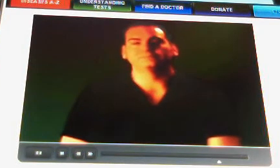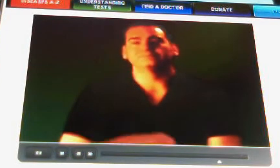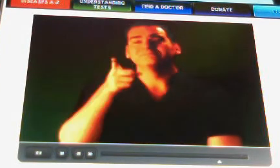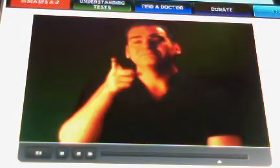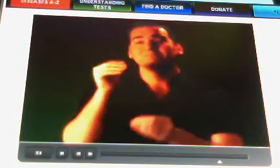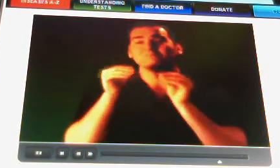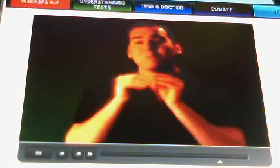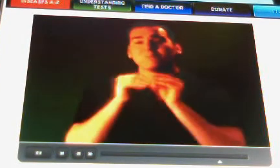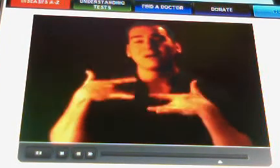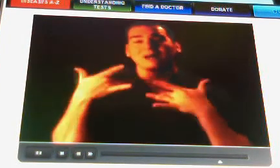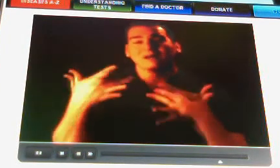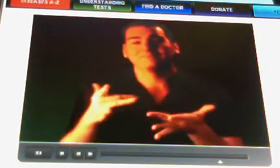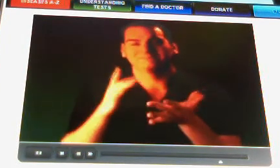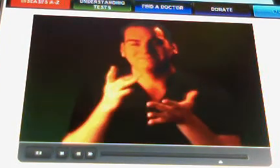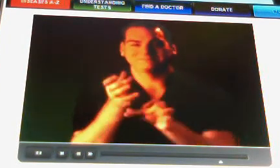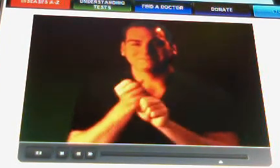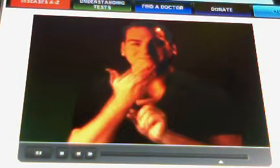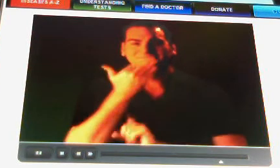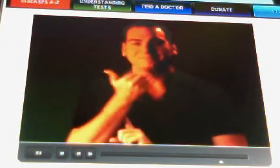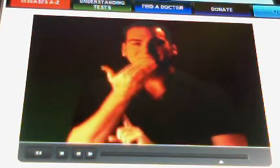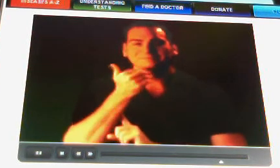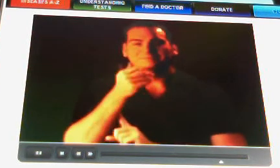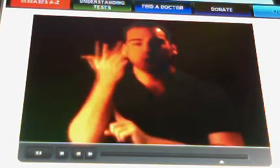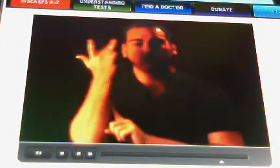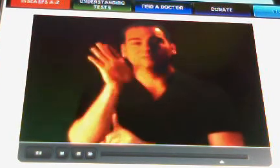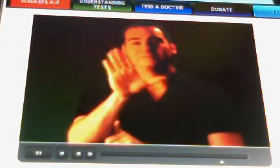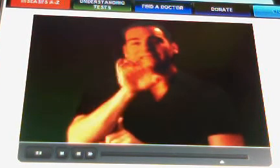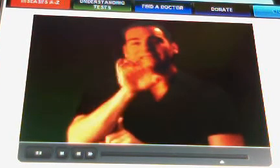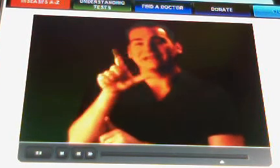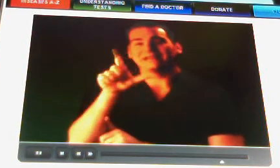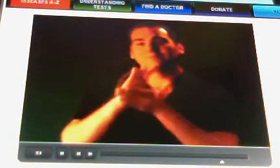These are important causes of diabetes.